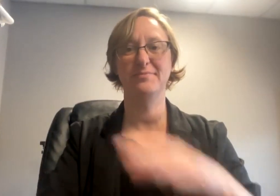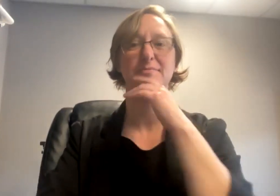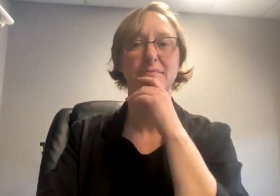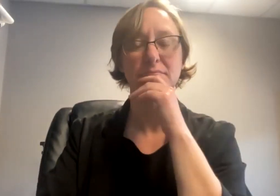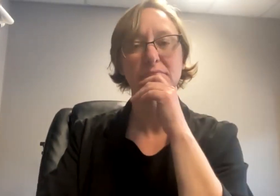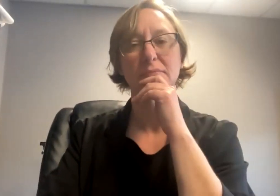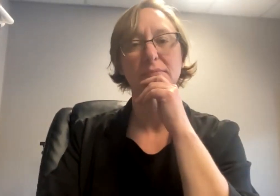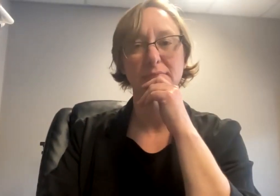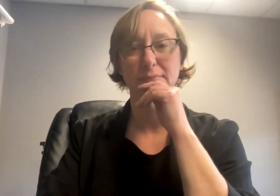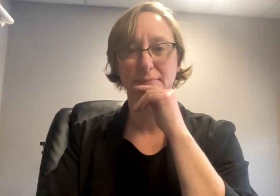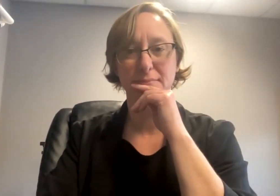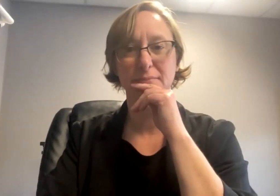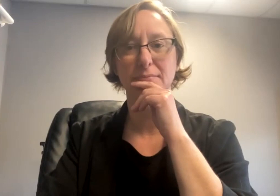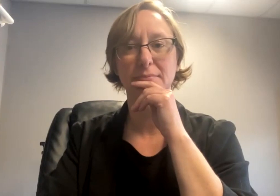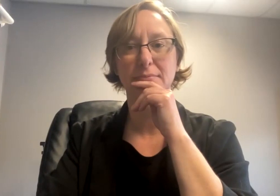the meeting.